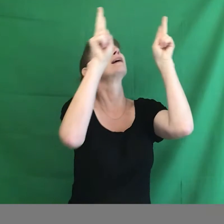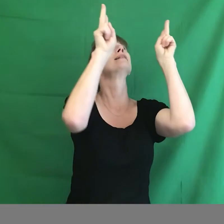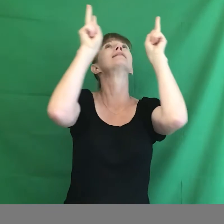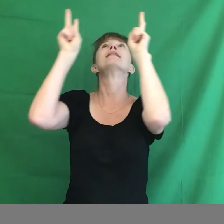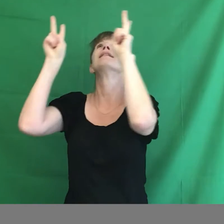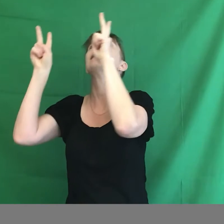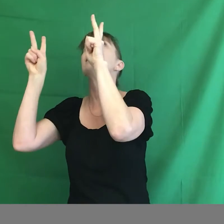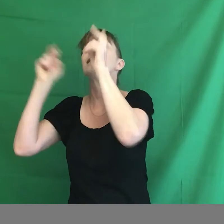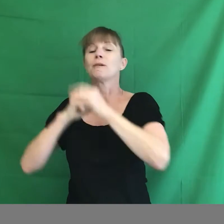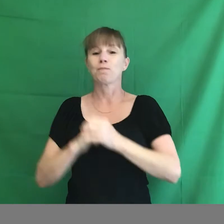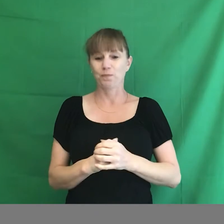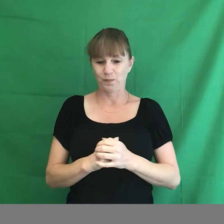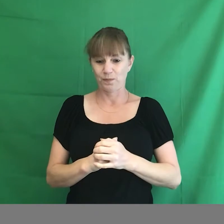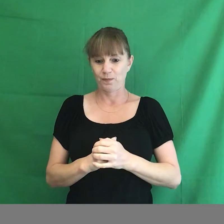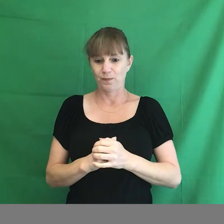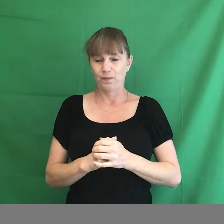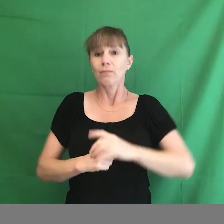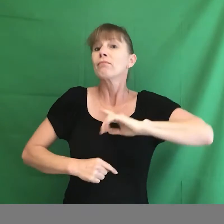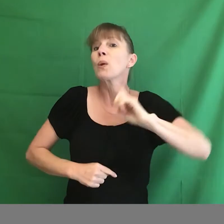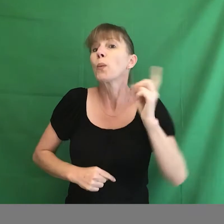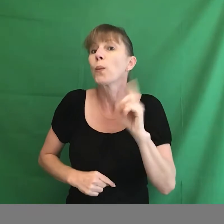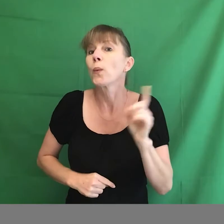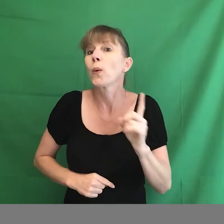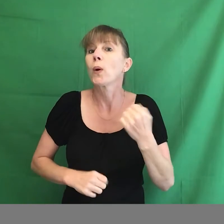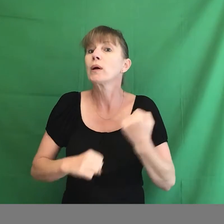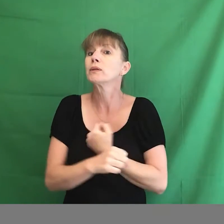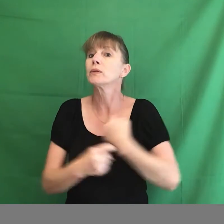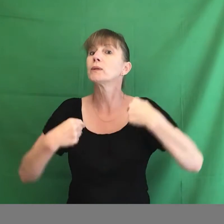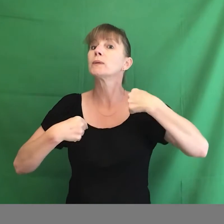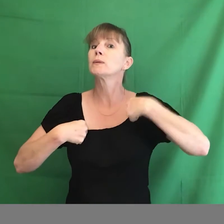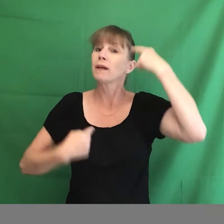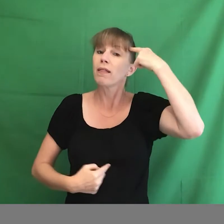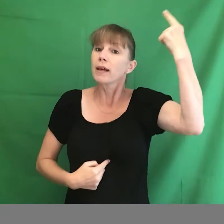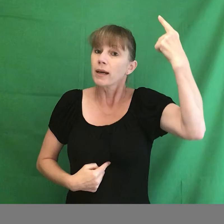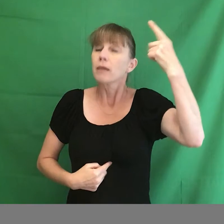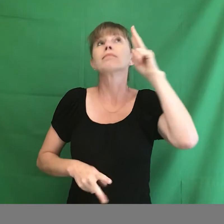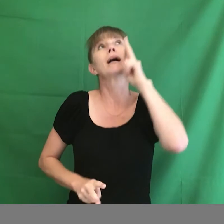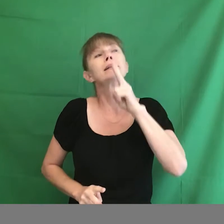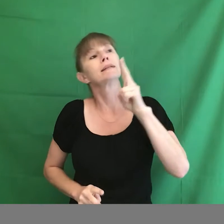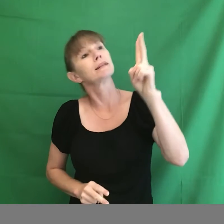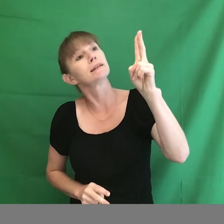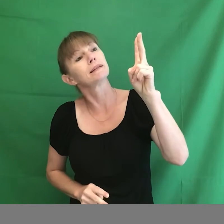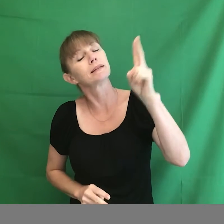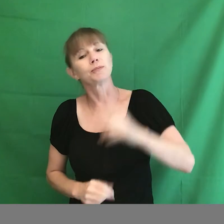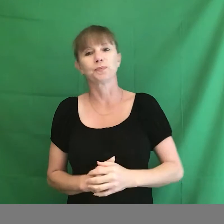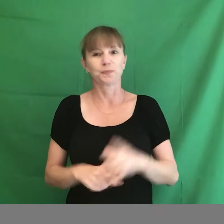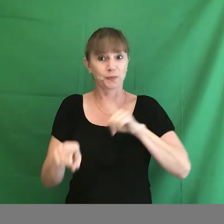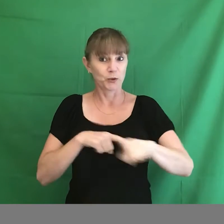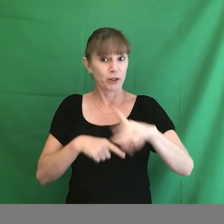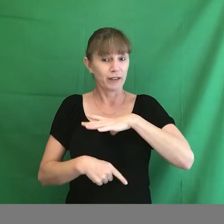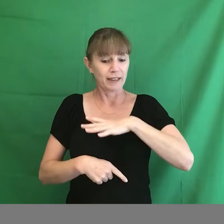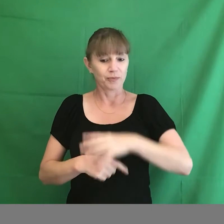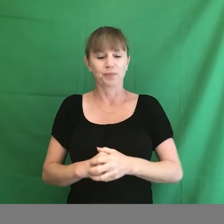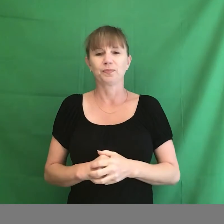us stargazing? What do we think we might see? Let's try